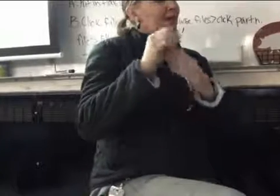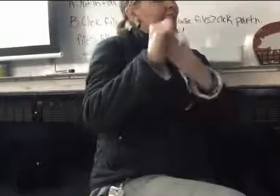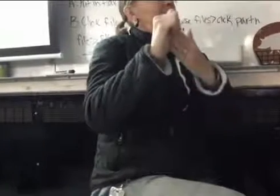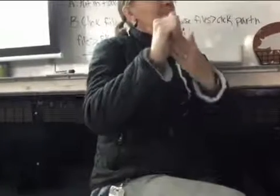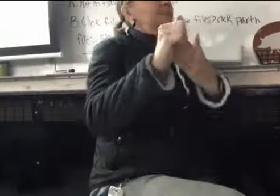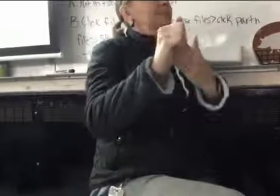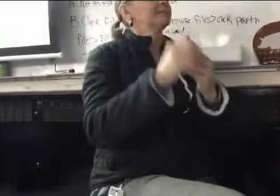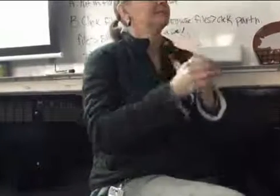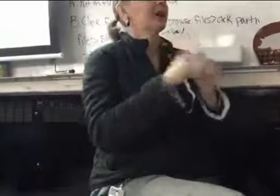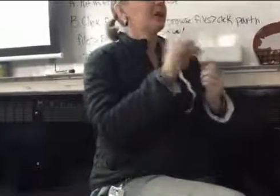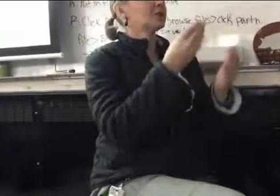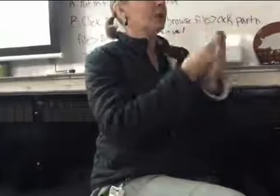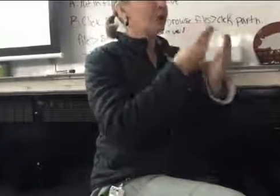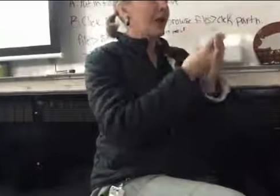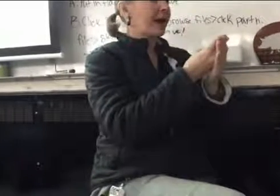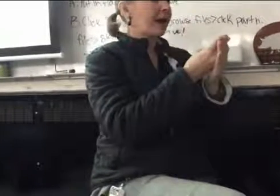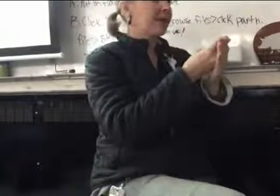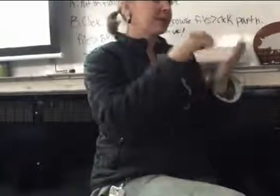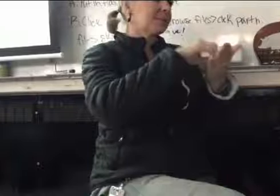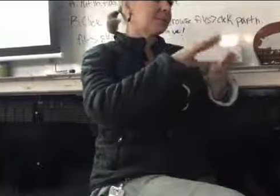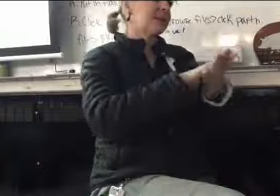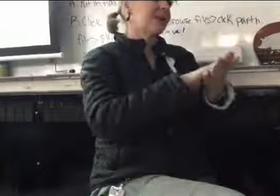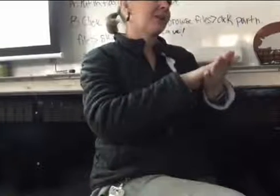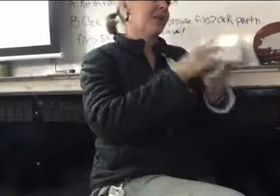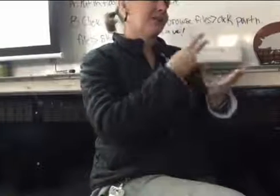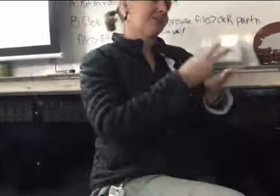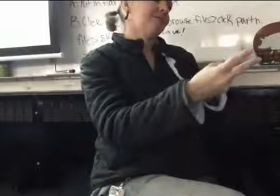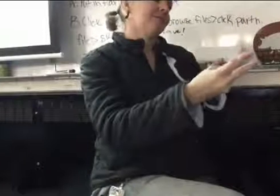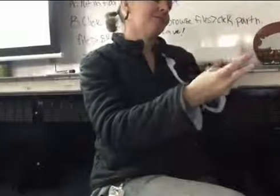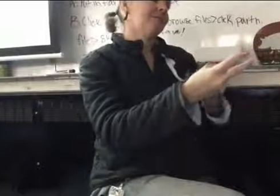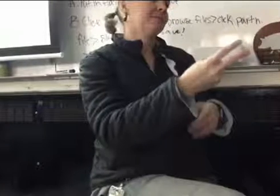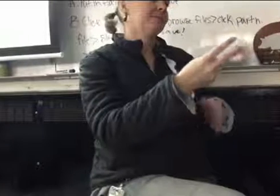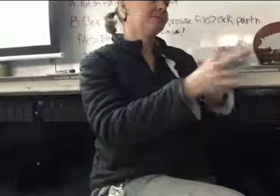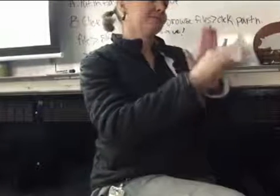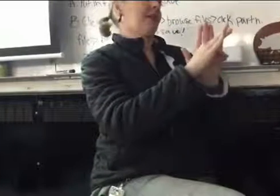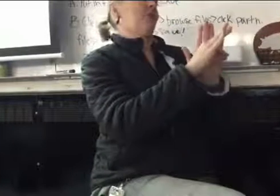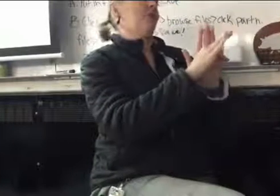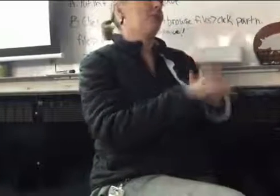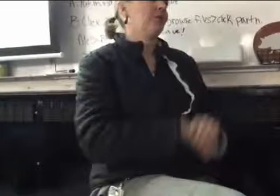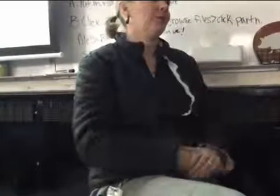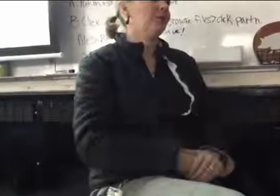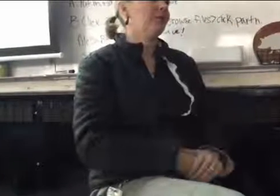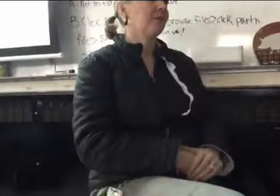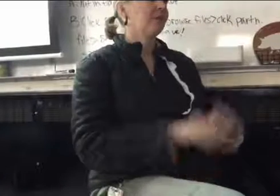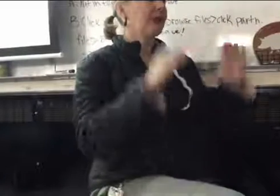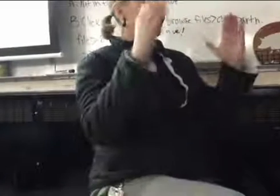to economics, failure. Now, compared to